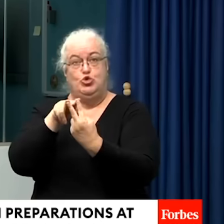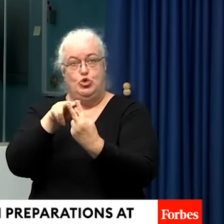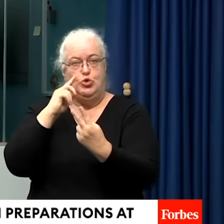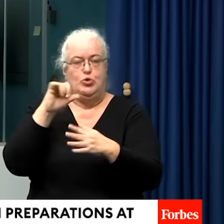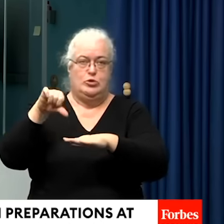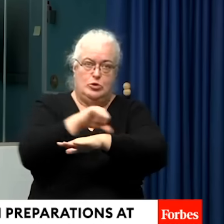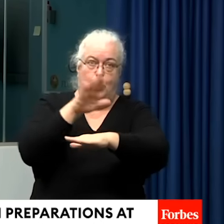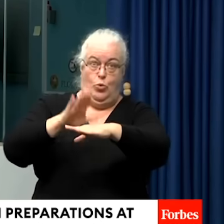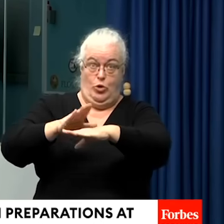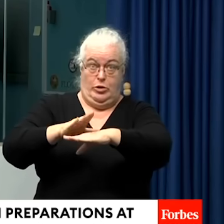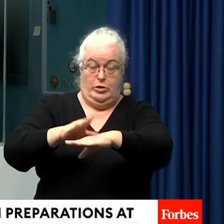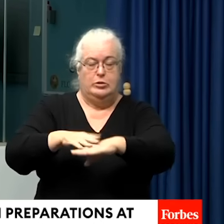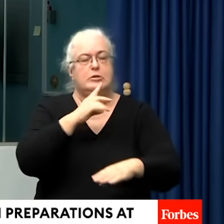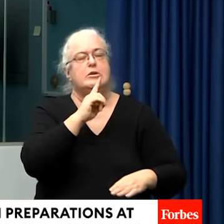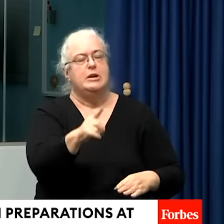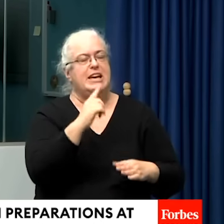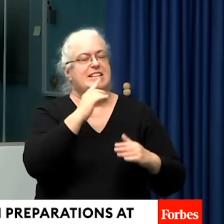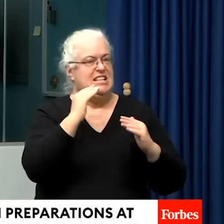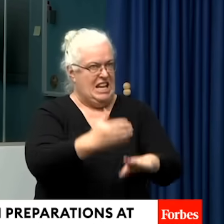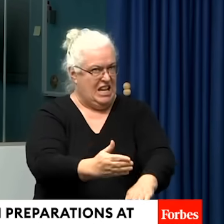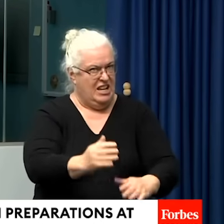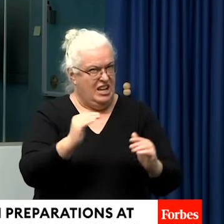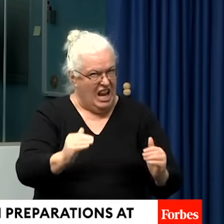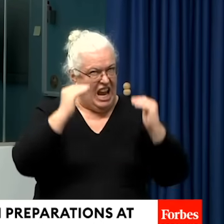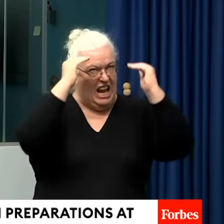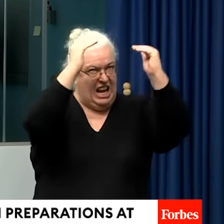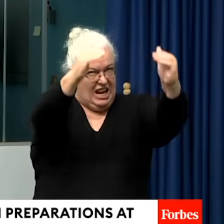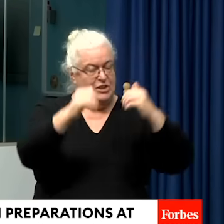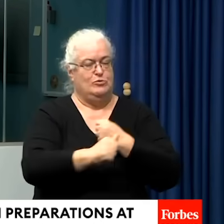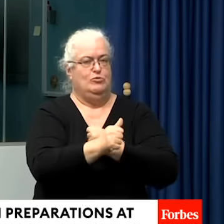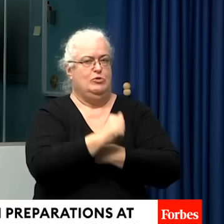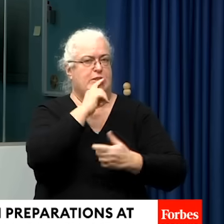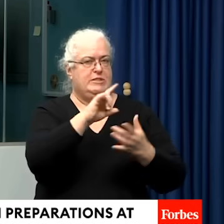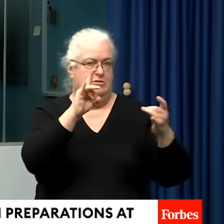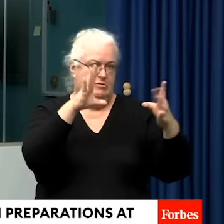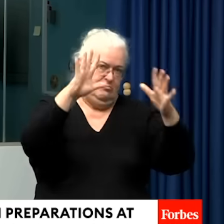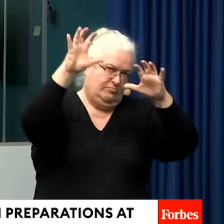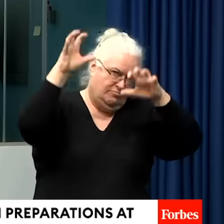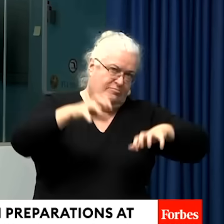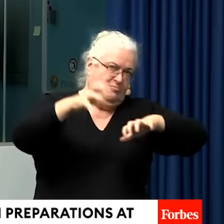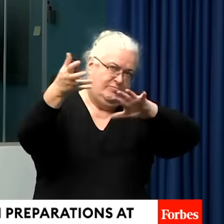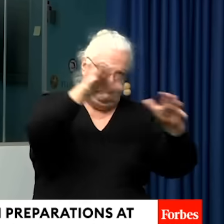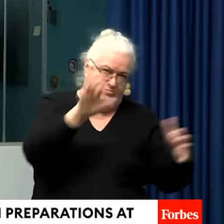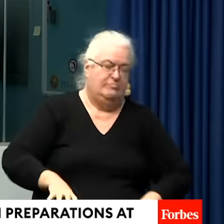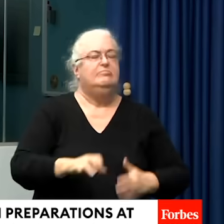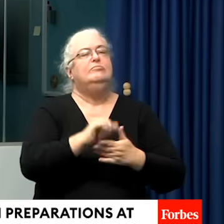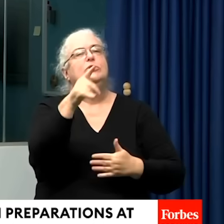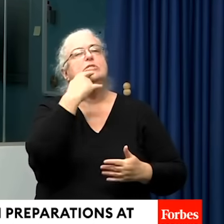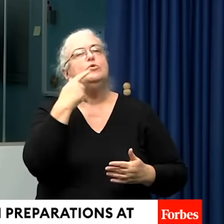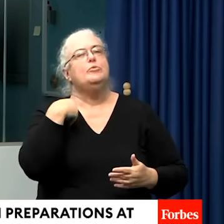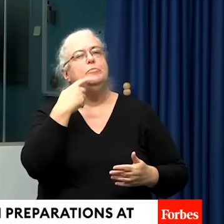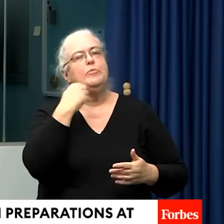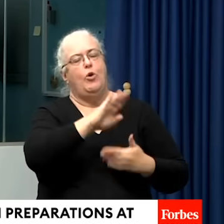and an enhanced risk for severe thunderstorms across the state. All of North Florida remains under a tornado watch. There will be